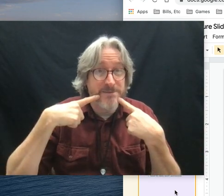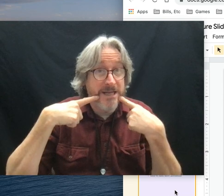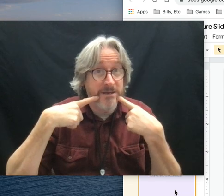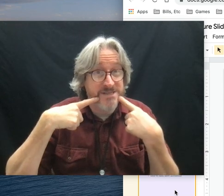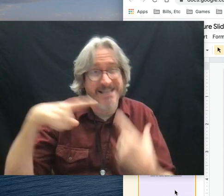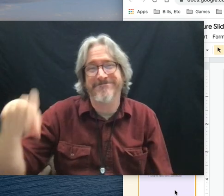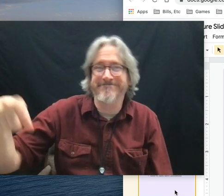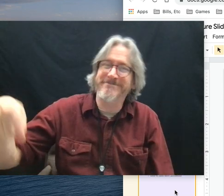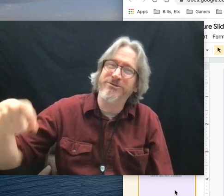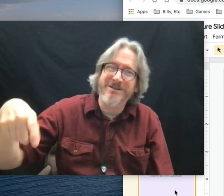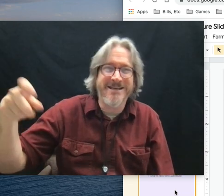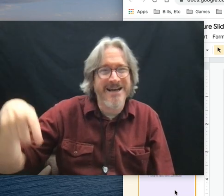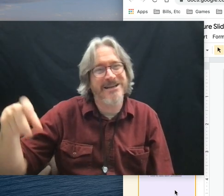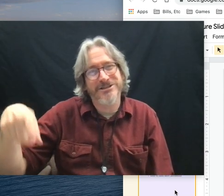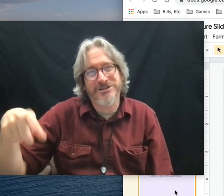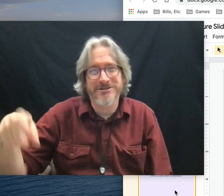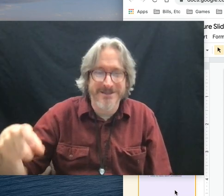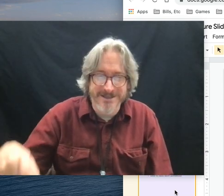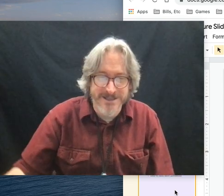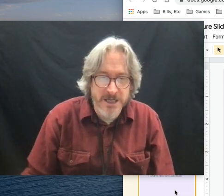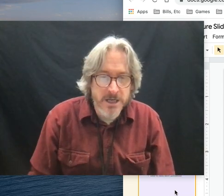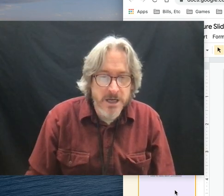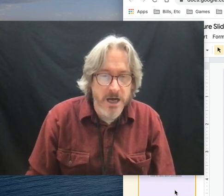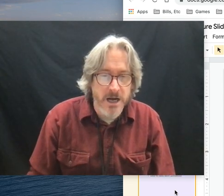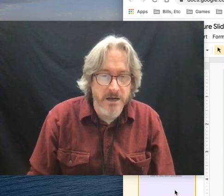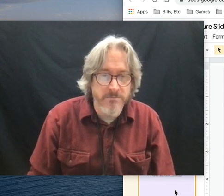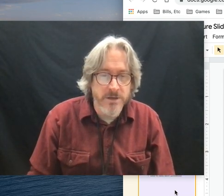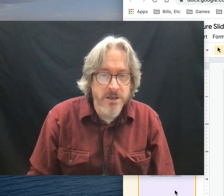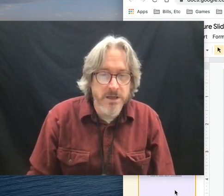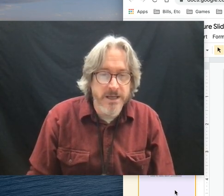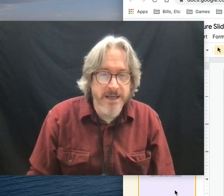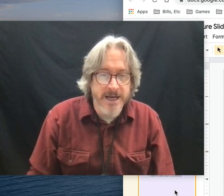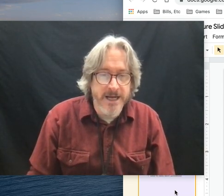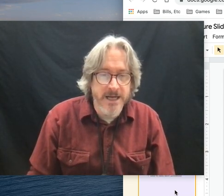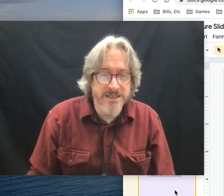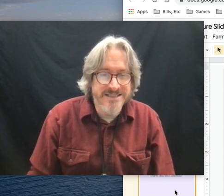it's that medium size. You really kind of should.